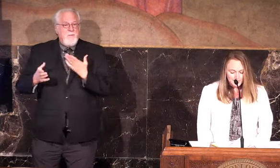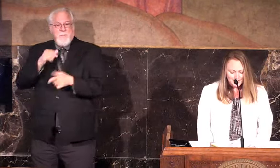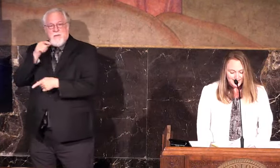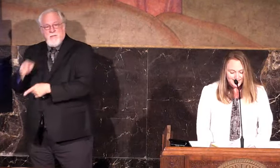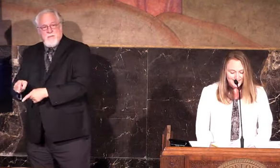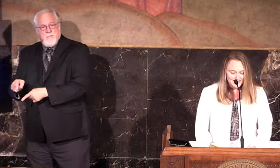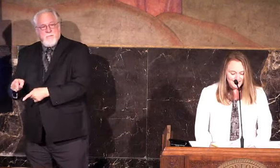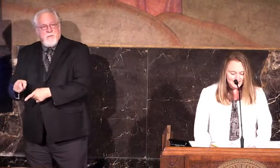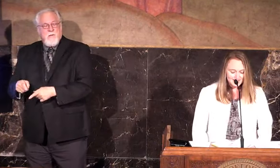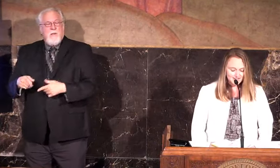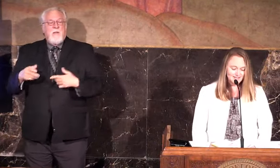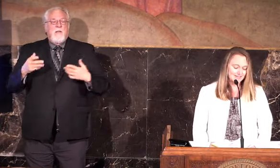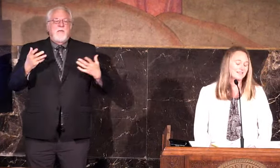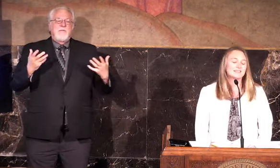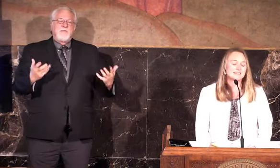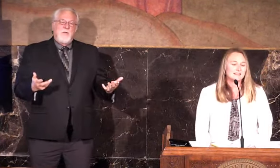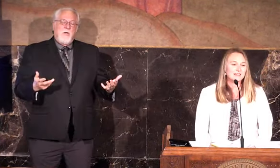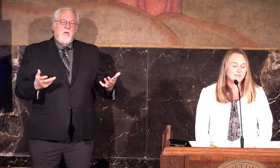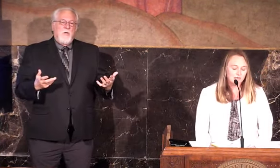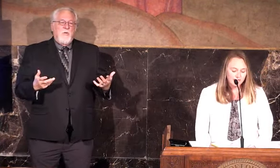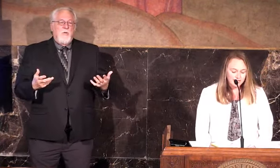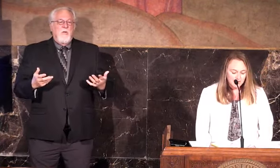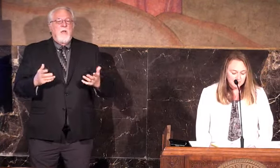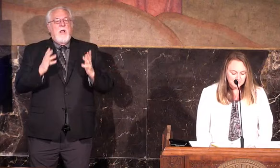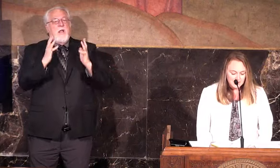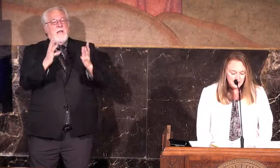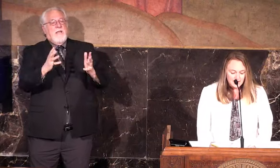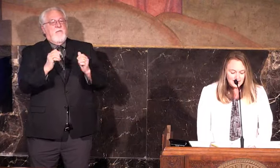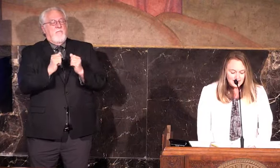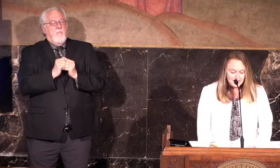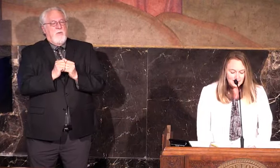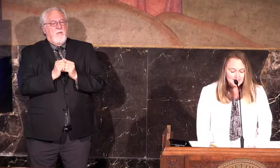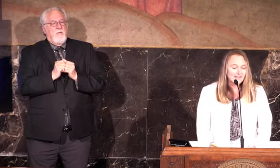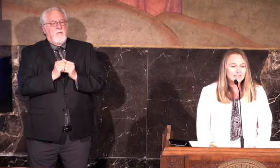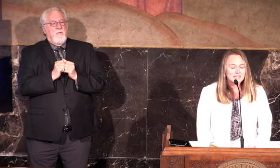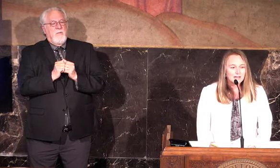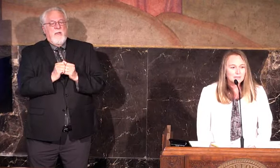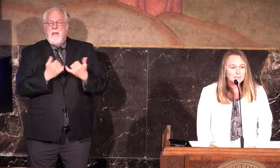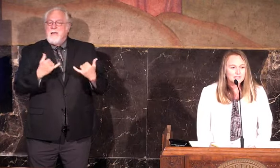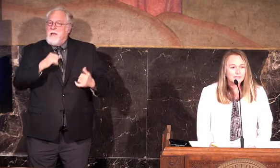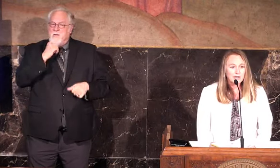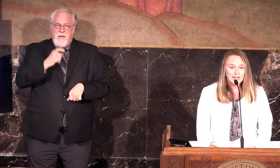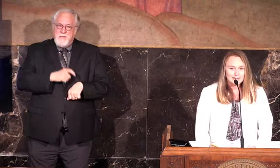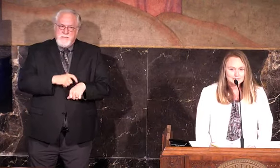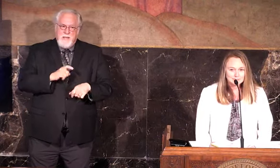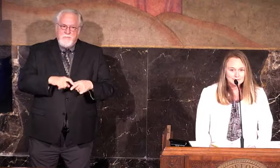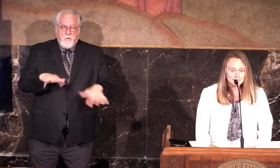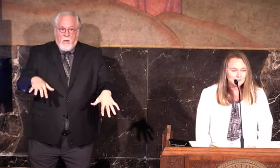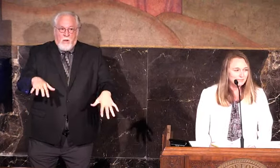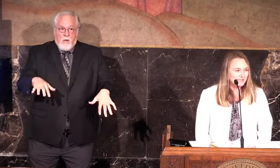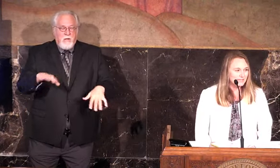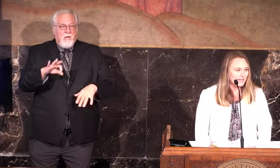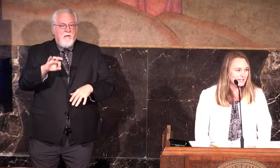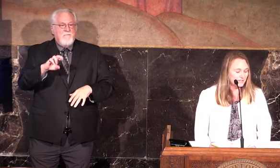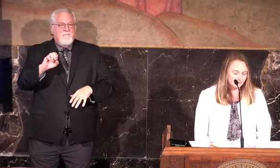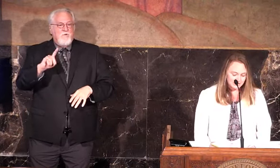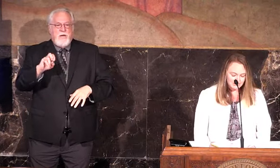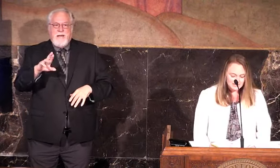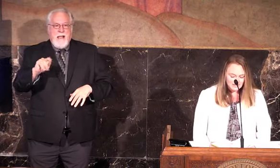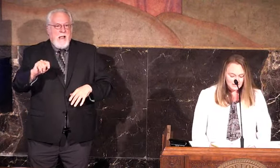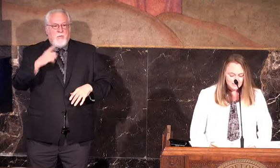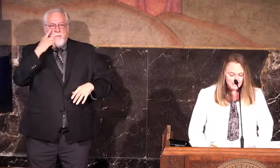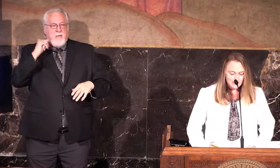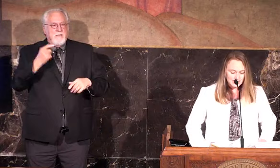So I'd like to leave with, now is not the time to freak out because the cases